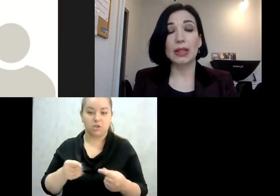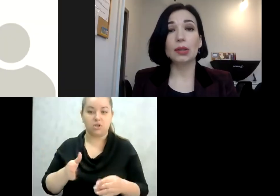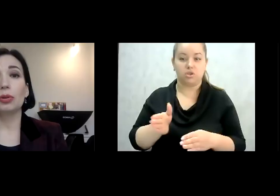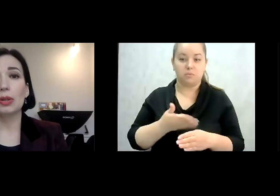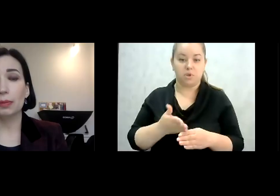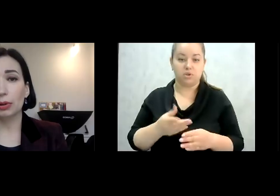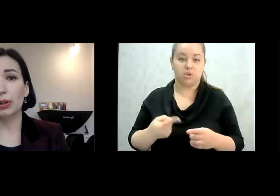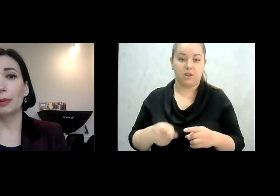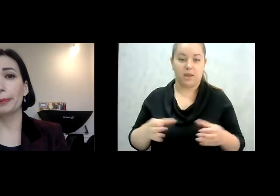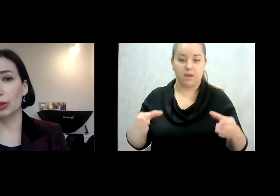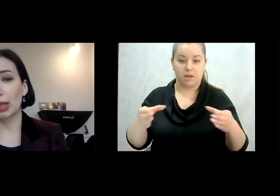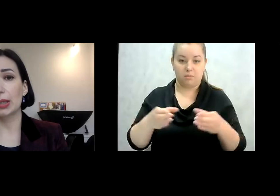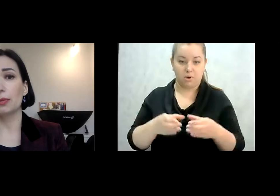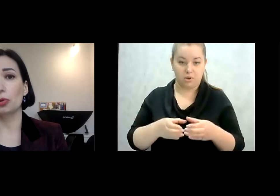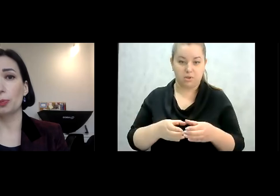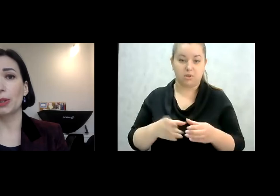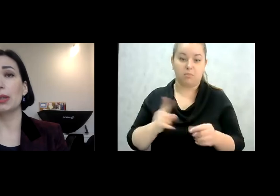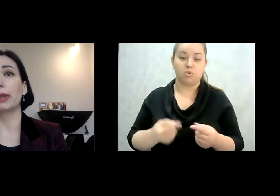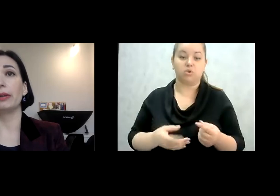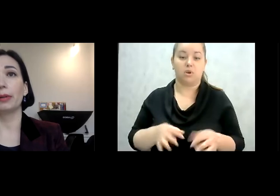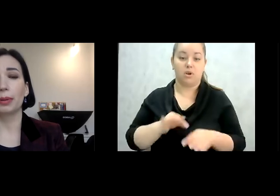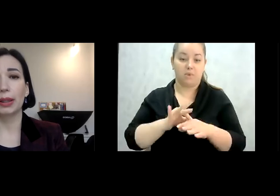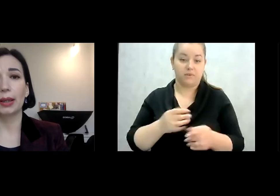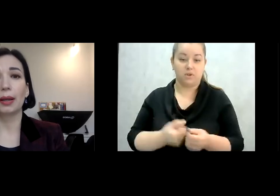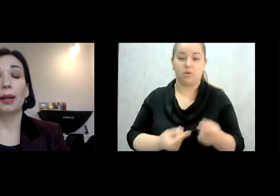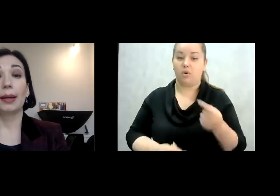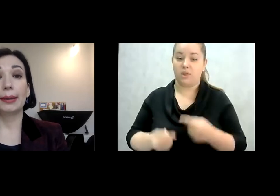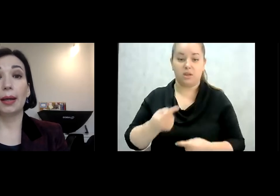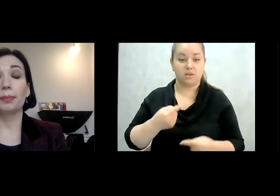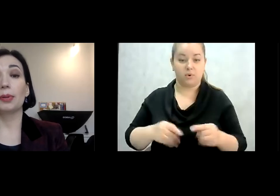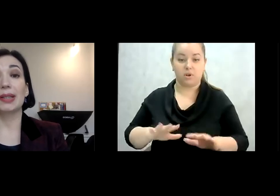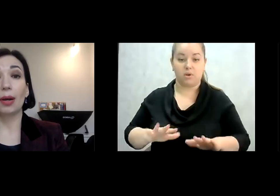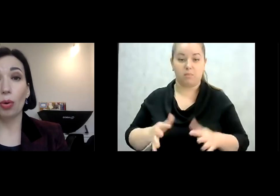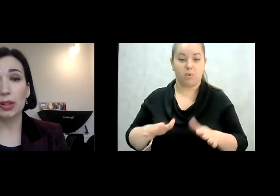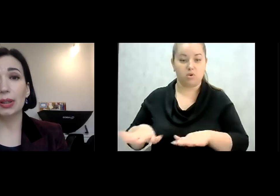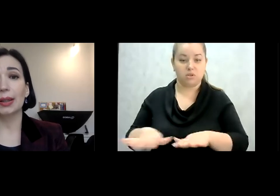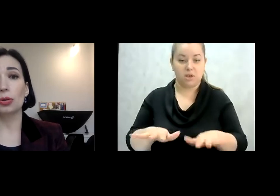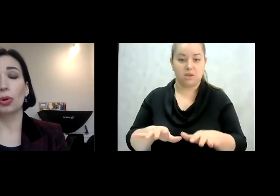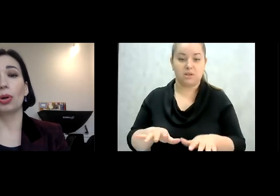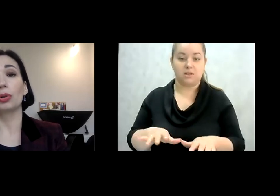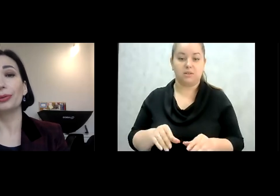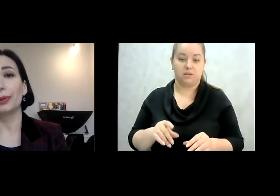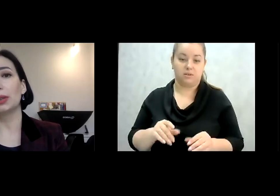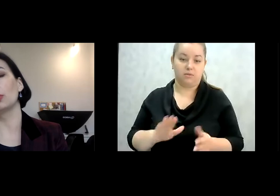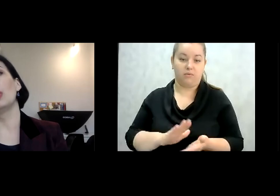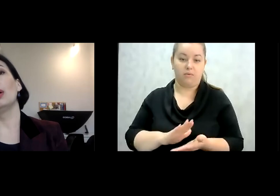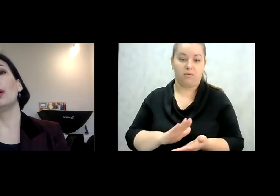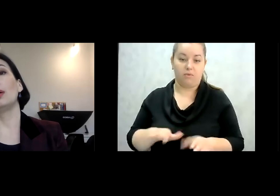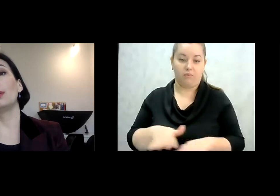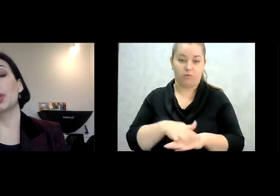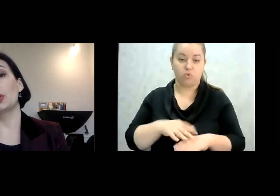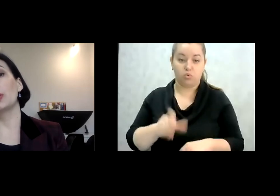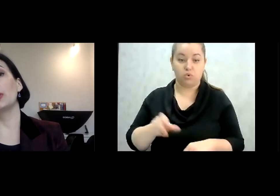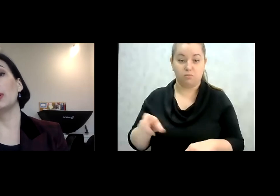of this infodemic, we can face irreversible processes in this society,